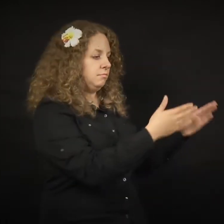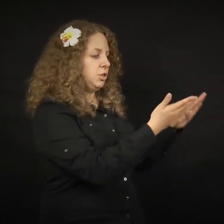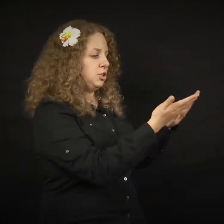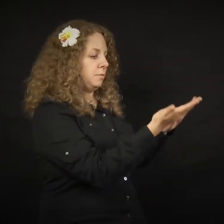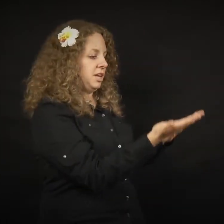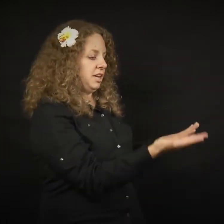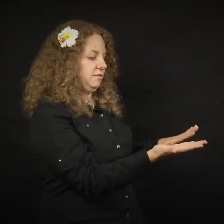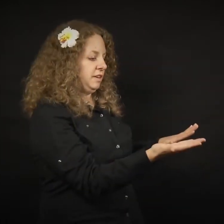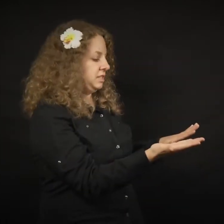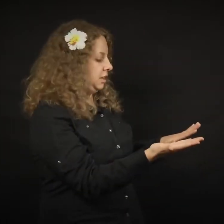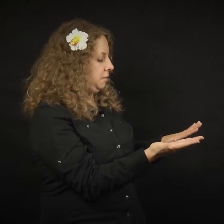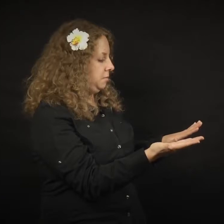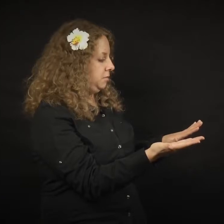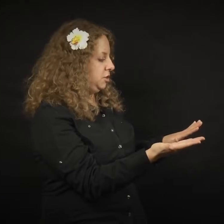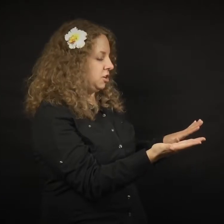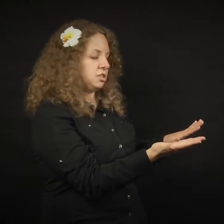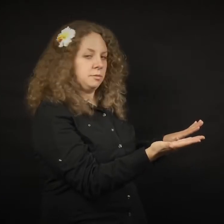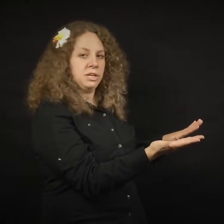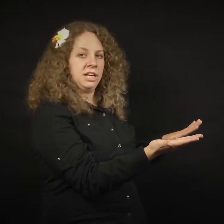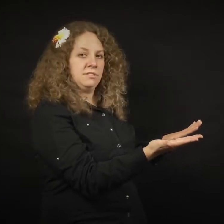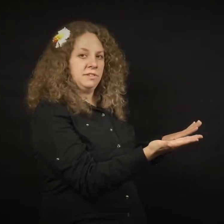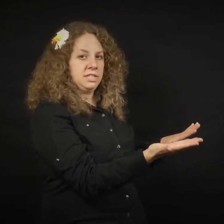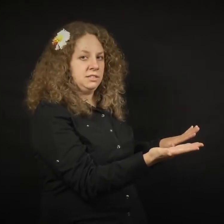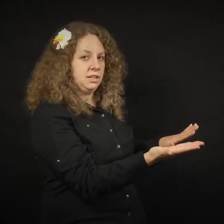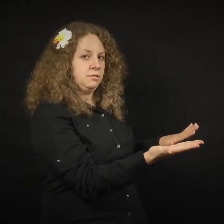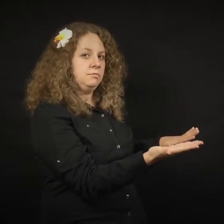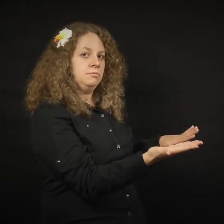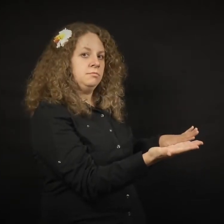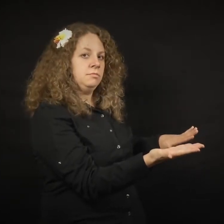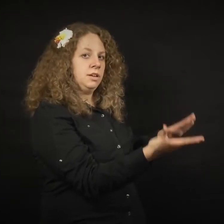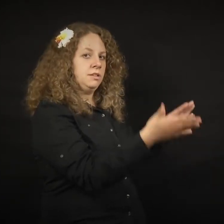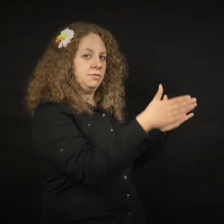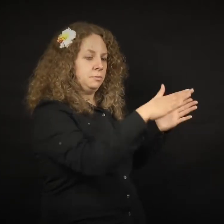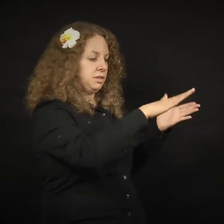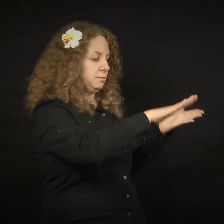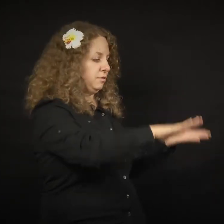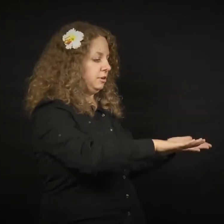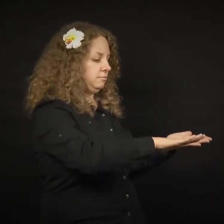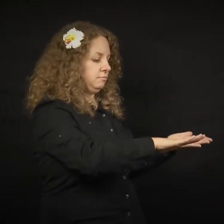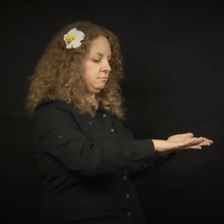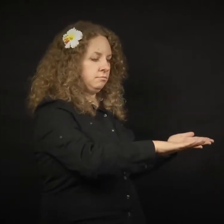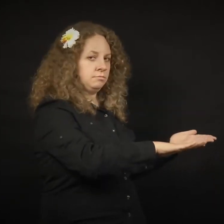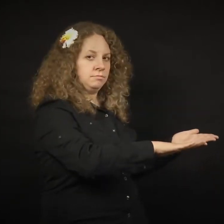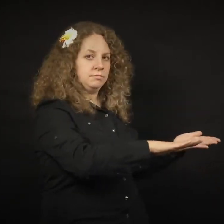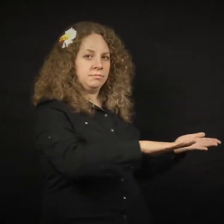Your dominant hand facing up, your non-dominant hand facing down, and flipping them over.